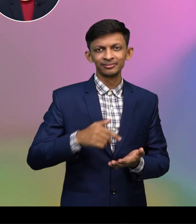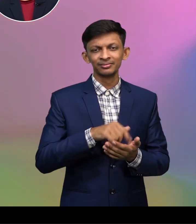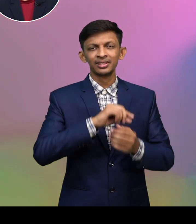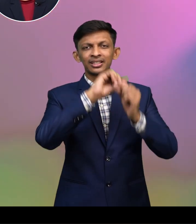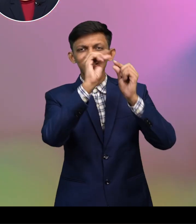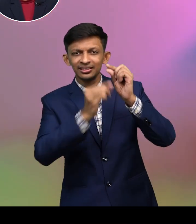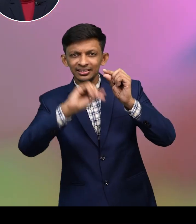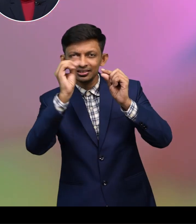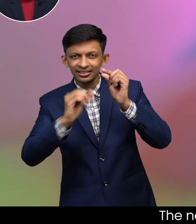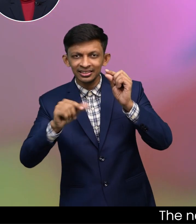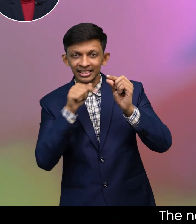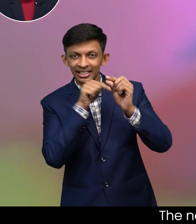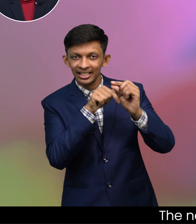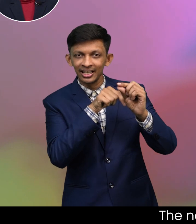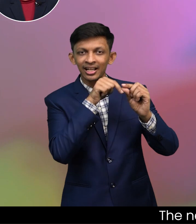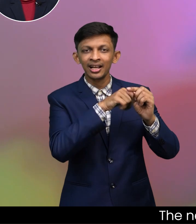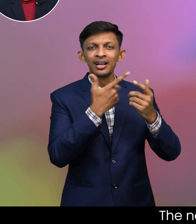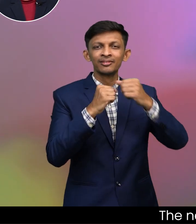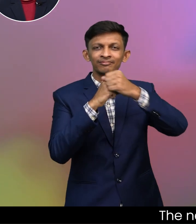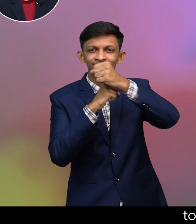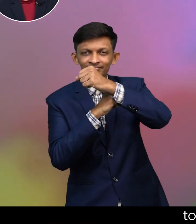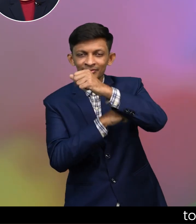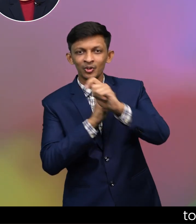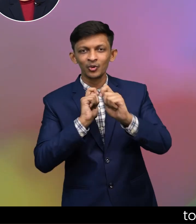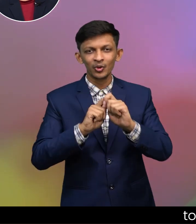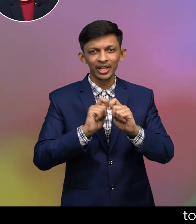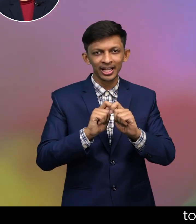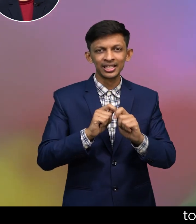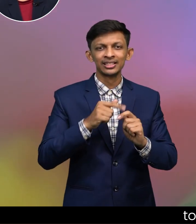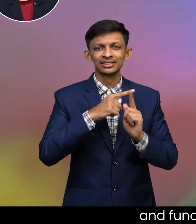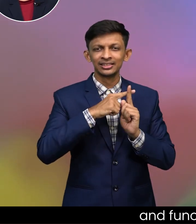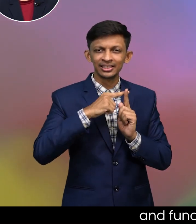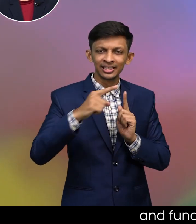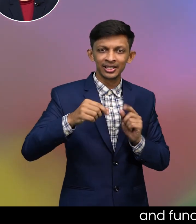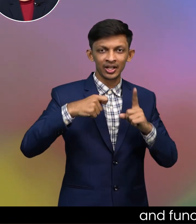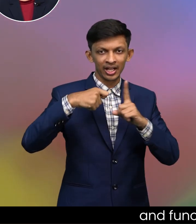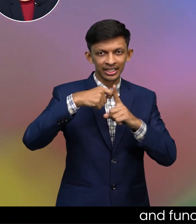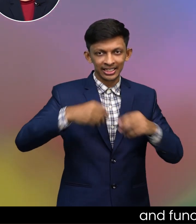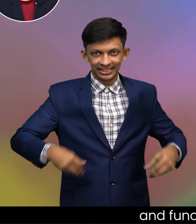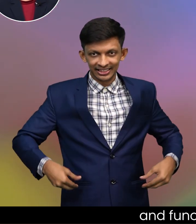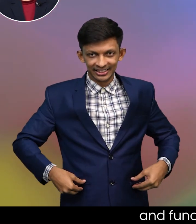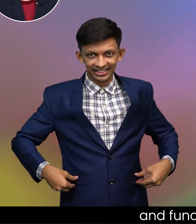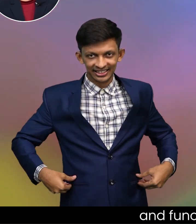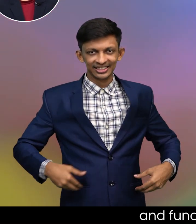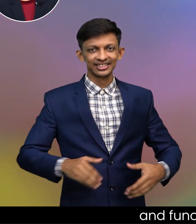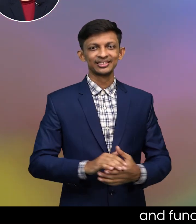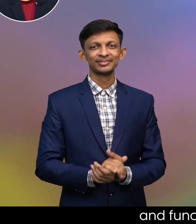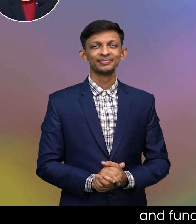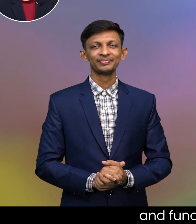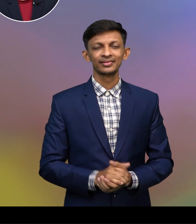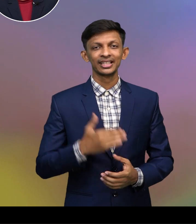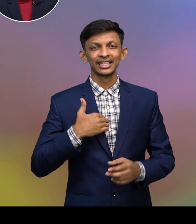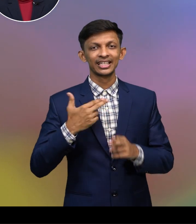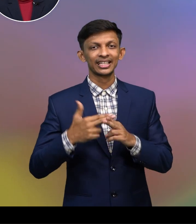You know that several waste products are produced during metabolic activities.